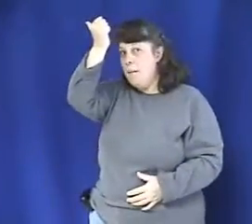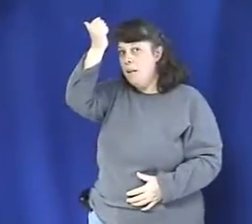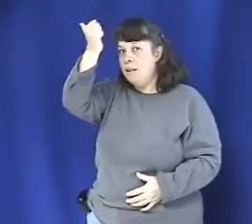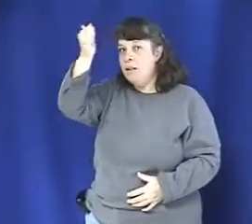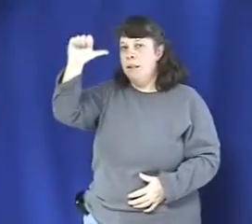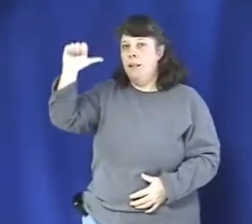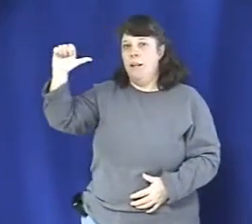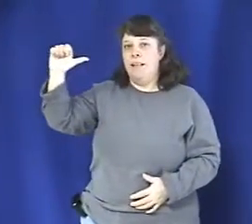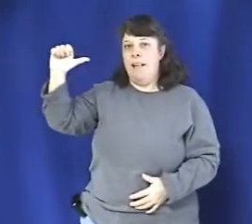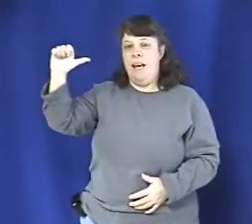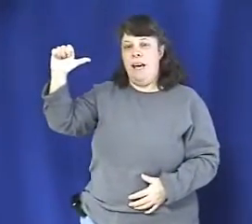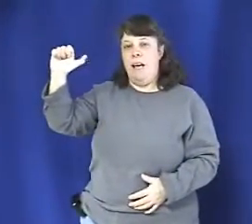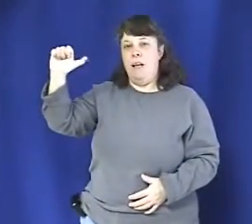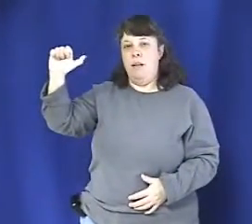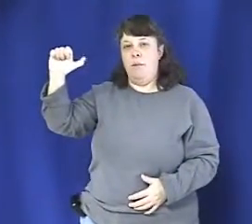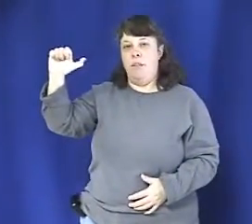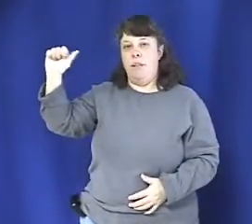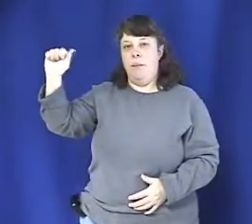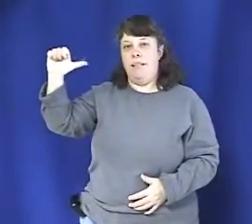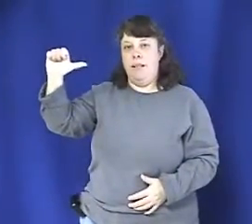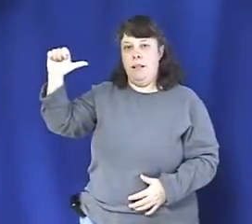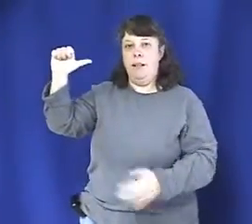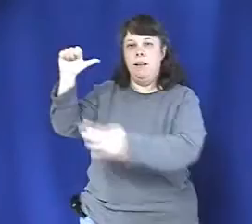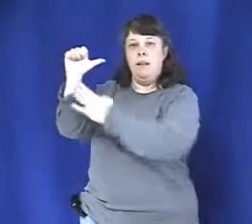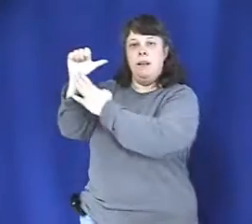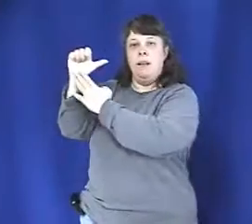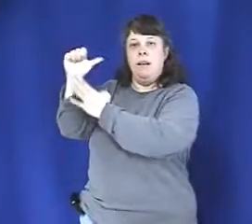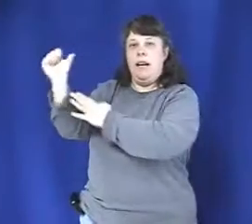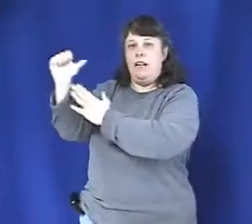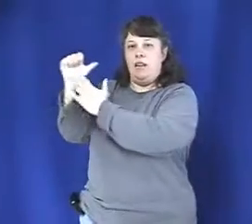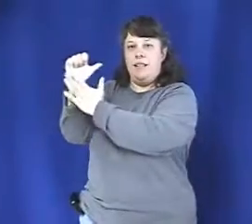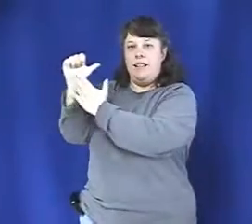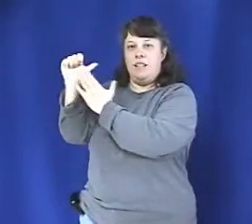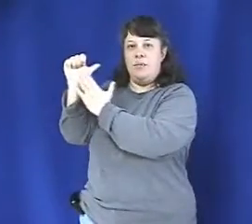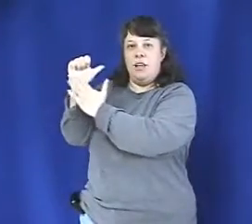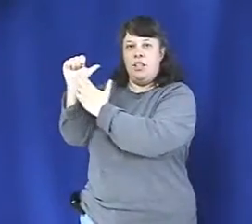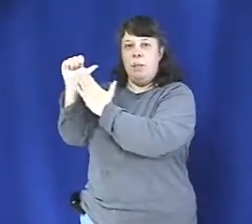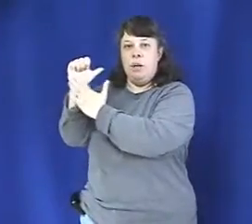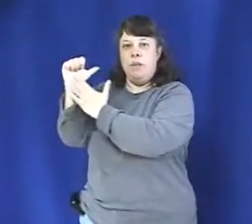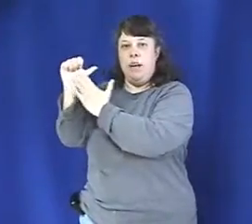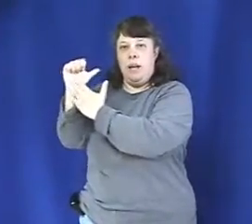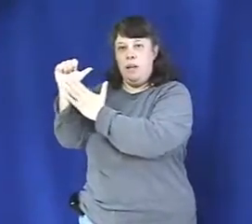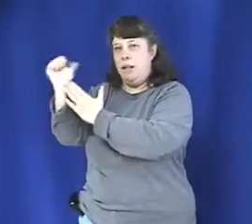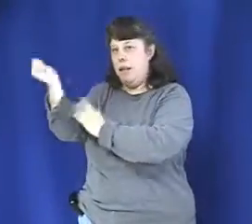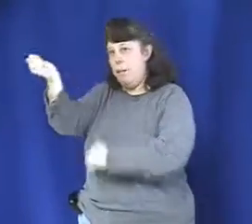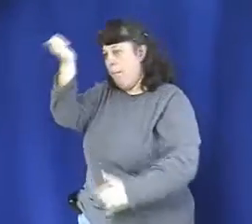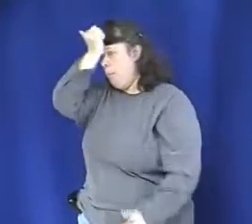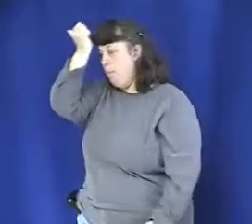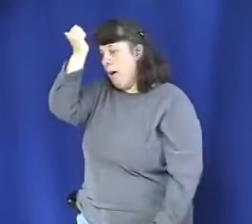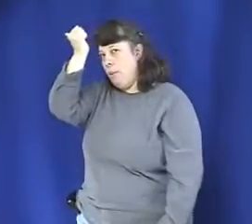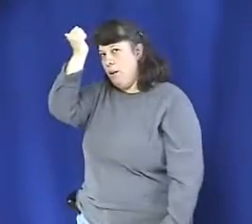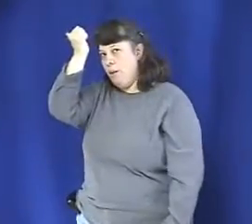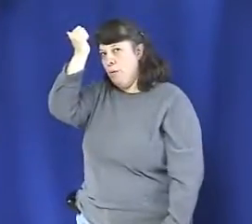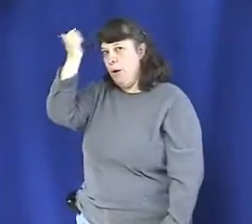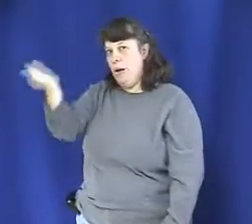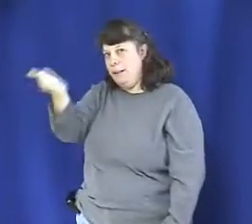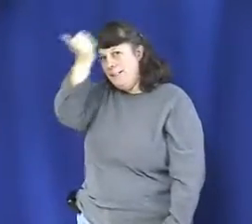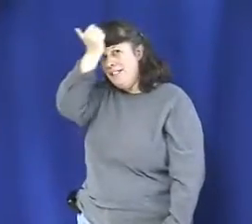Dumb. It's an A with the thumb extended, and you're going to take this fleshy part of your hand and pop it onto your forehead.